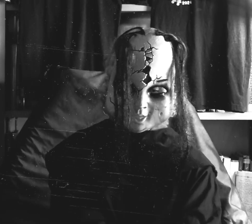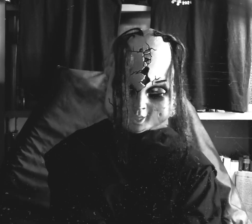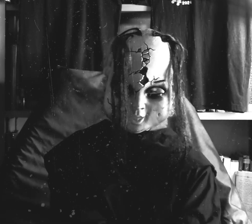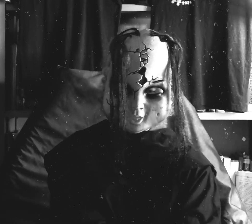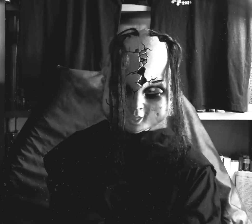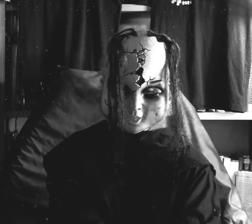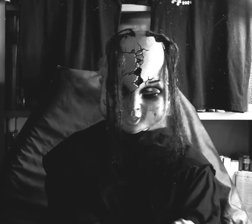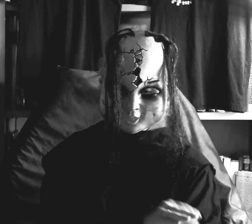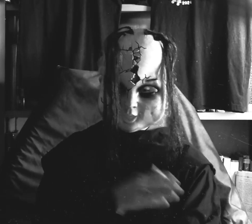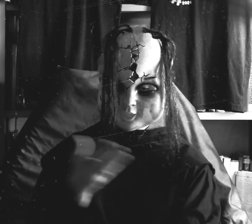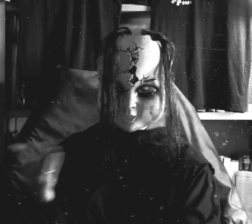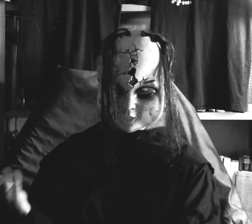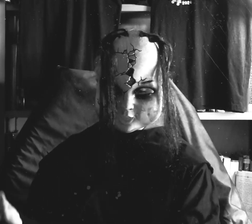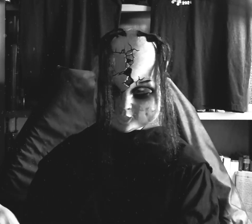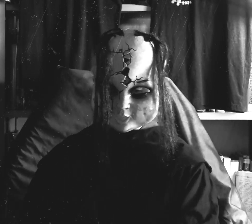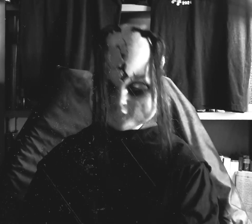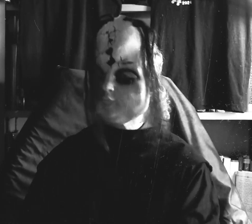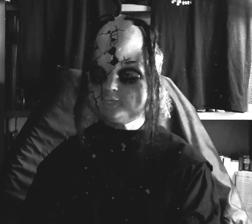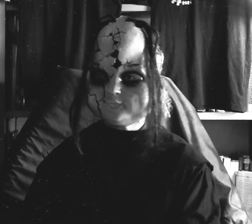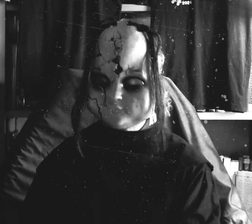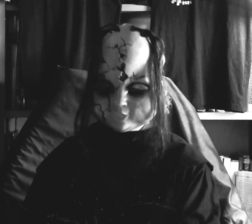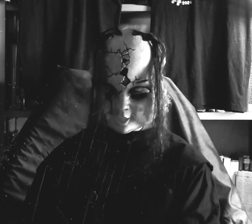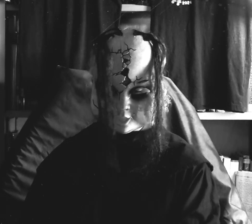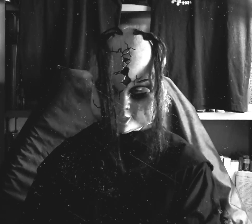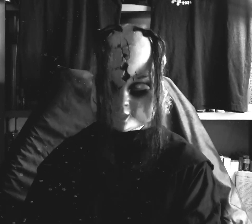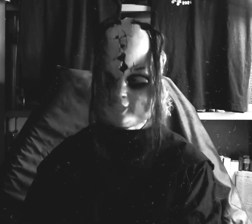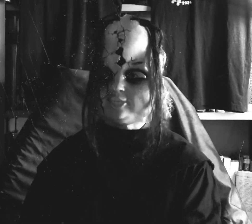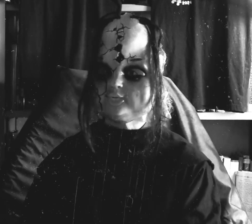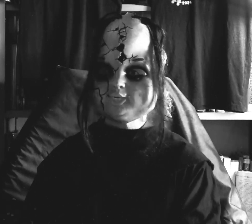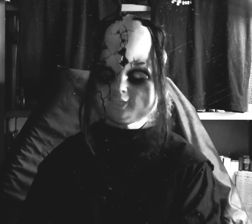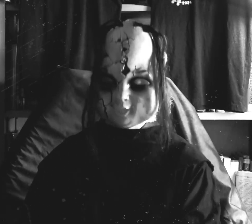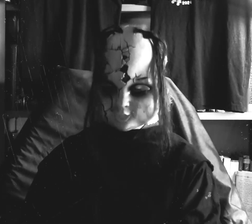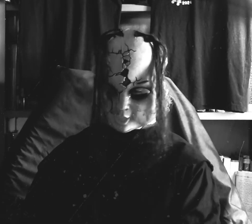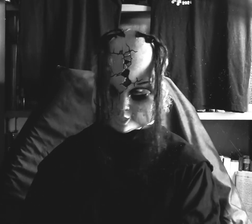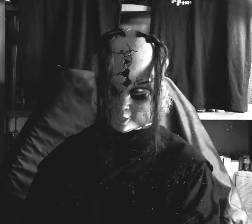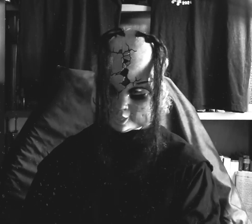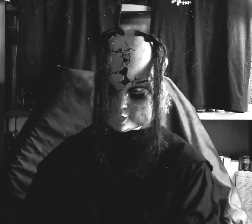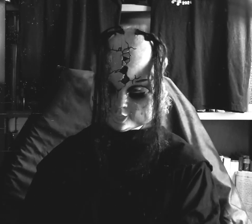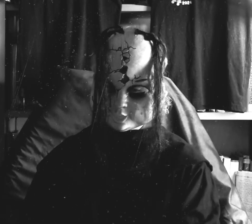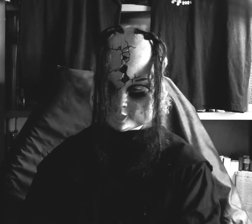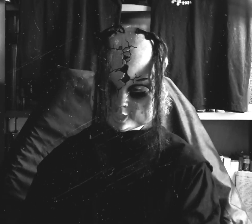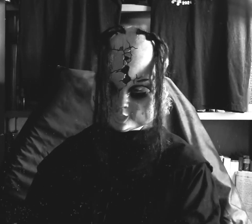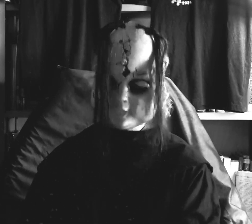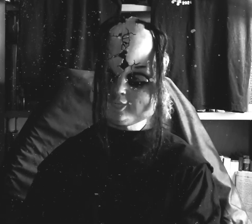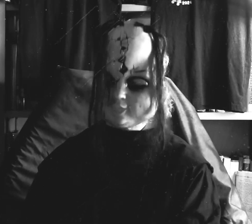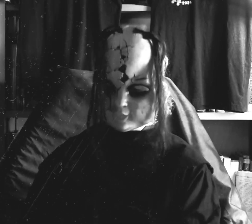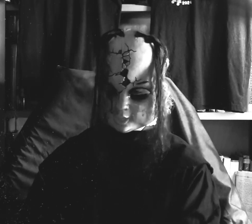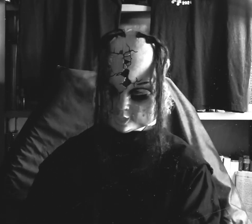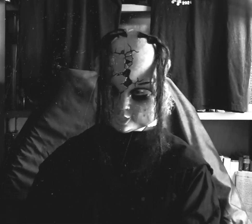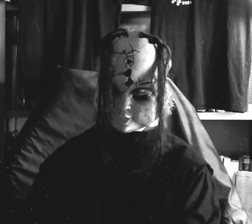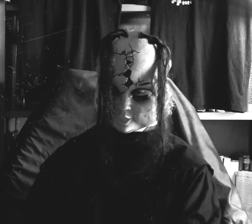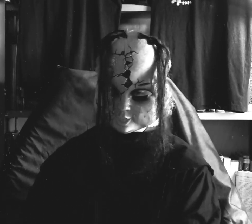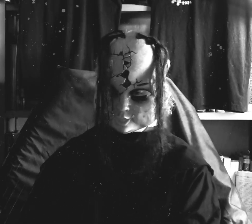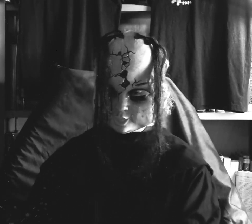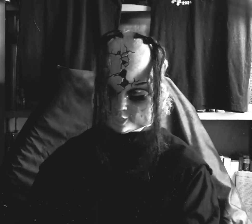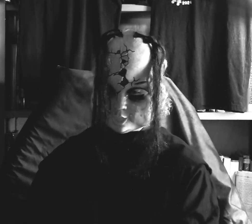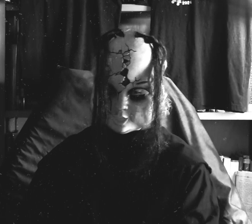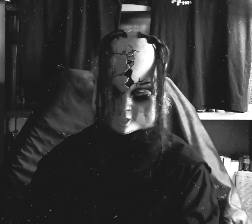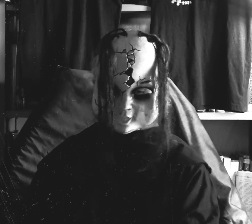he would sell it or give it away, go out into the plains, and catch a wild horse. He thought